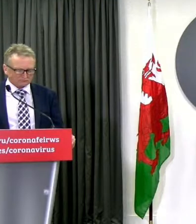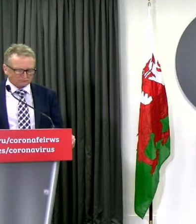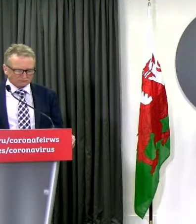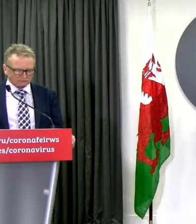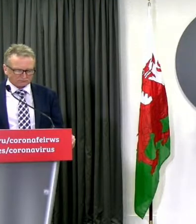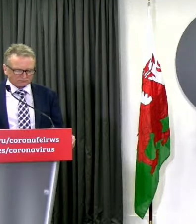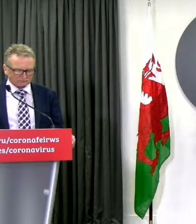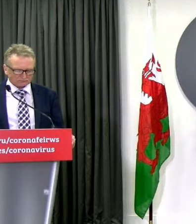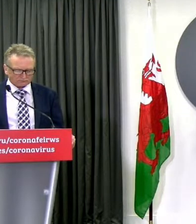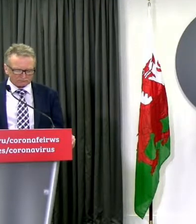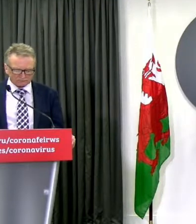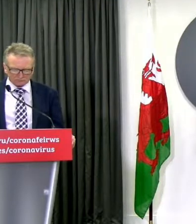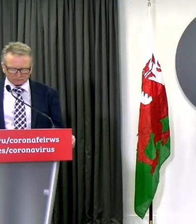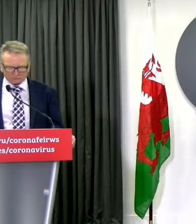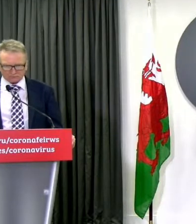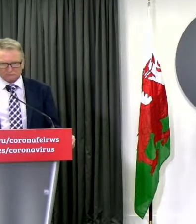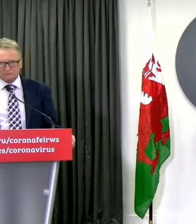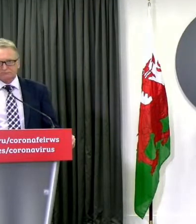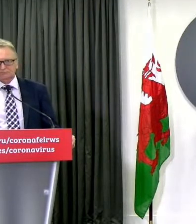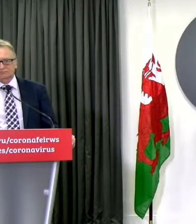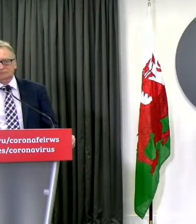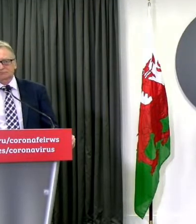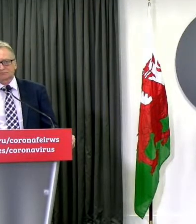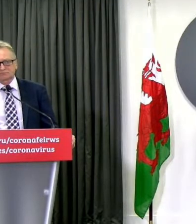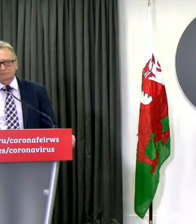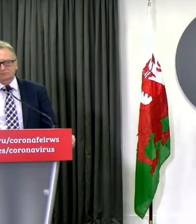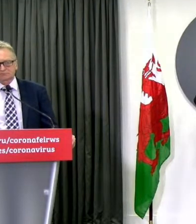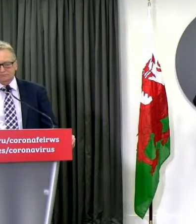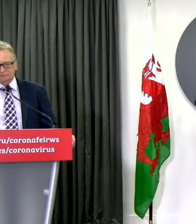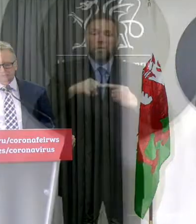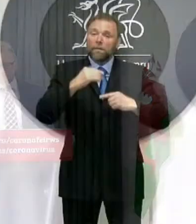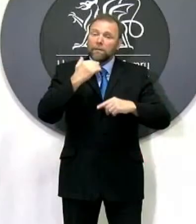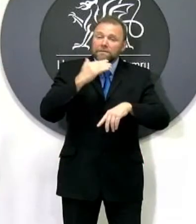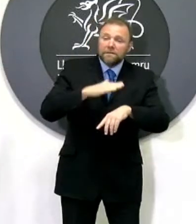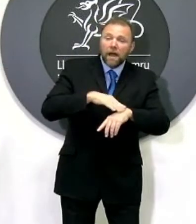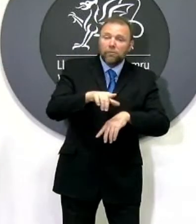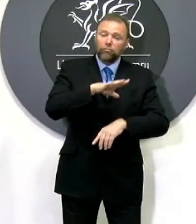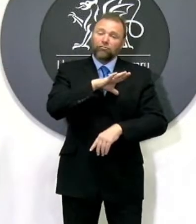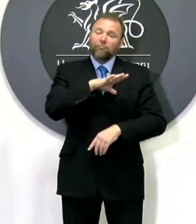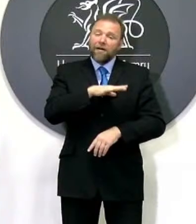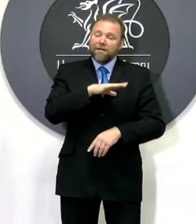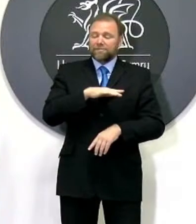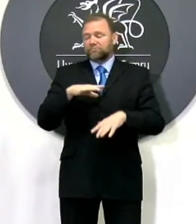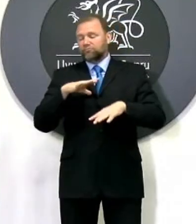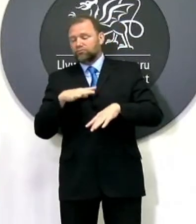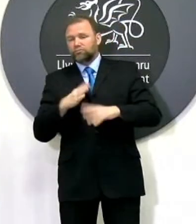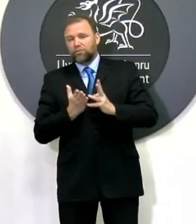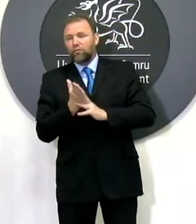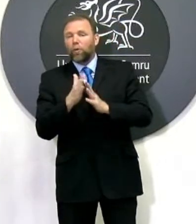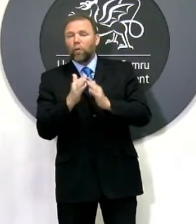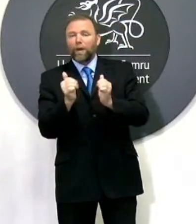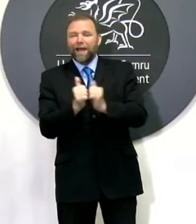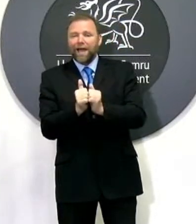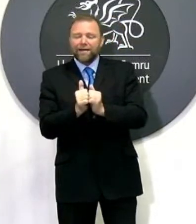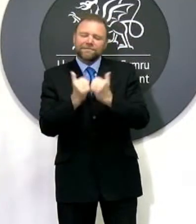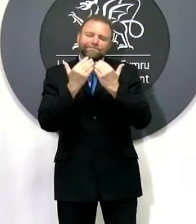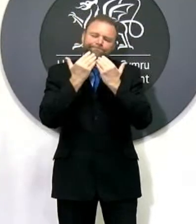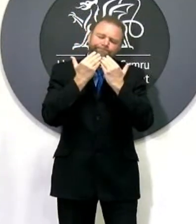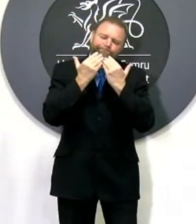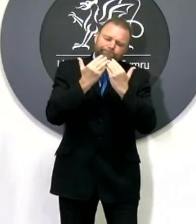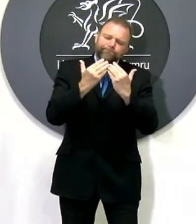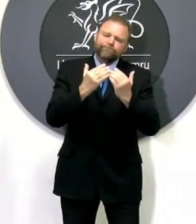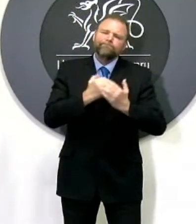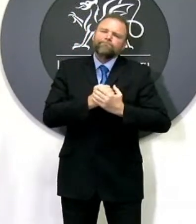gyd. I hope you will all have some time to rest and relax over the weekend ahead. Diolch o galon I